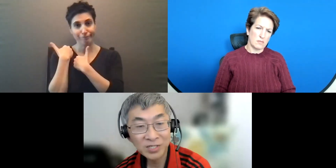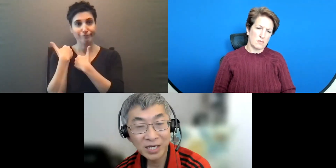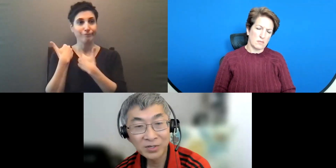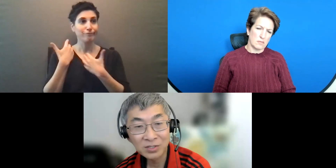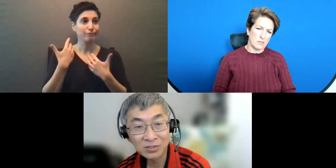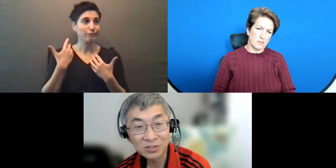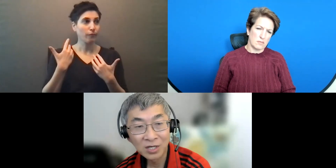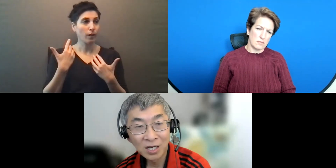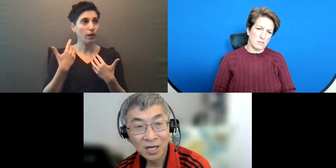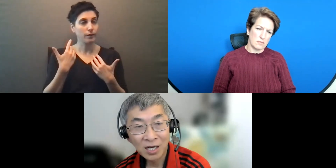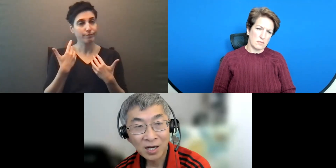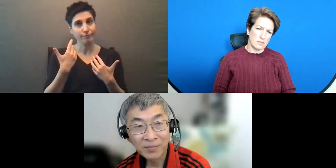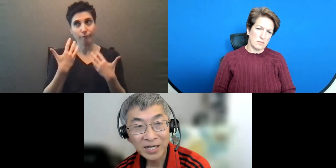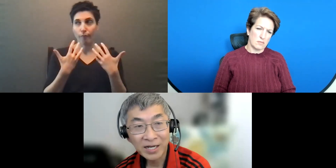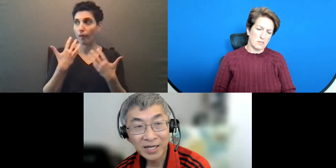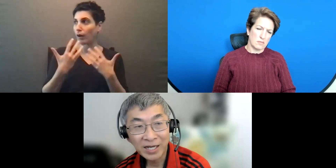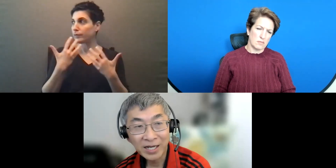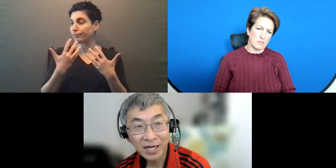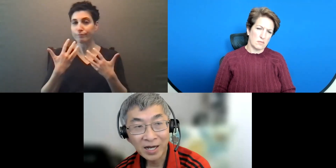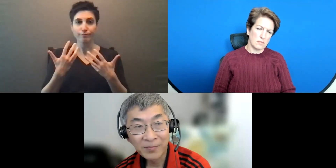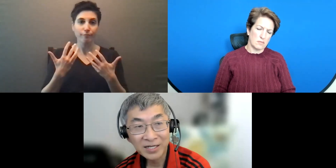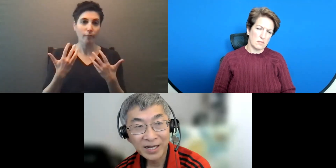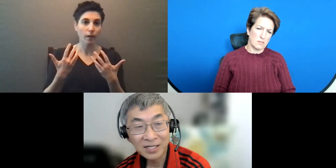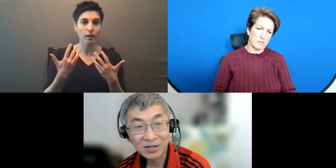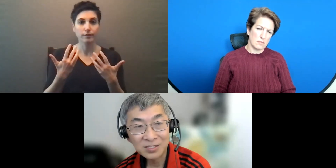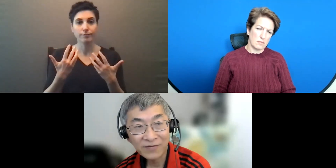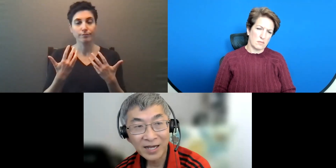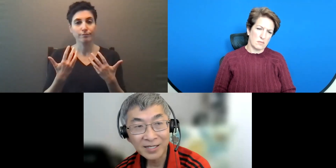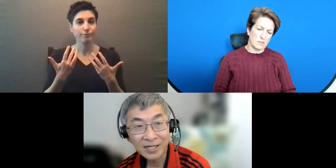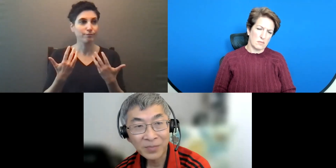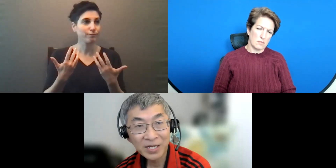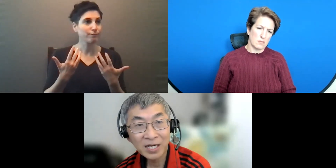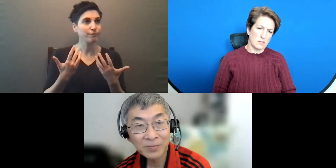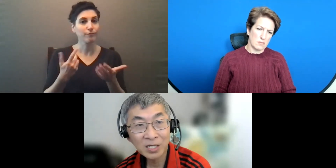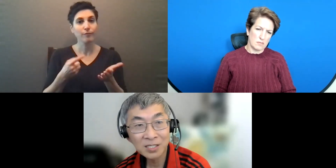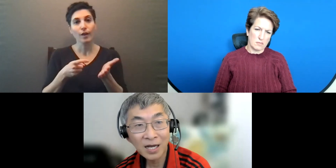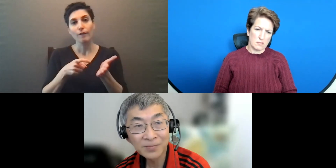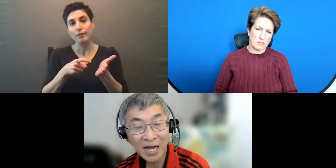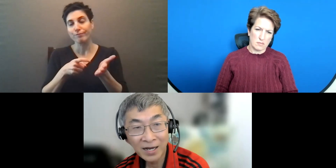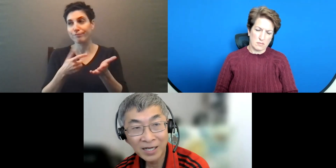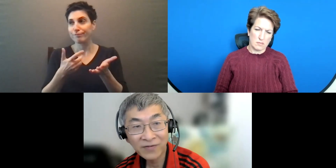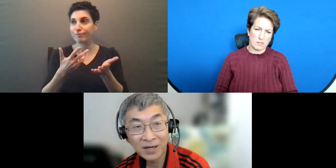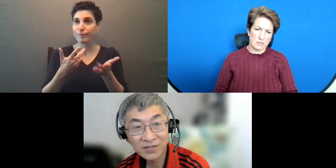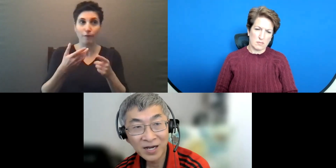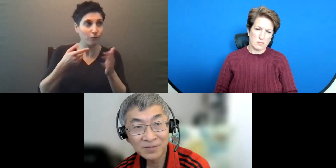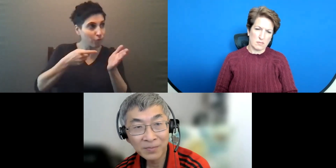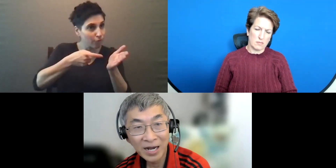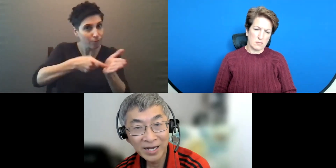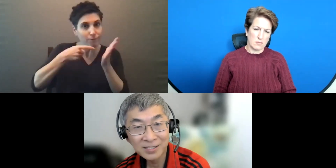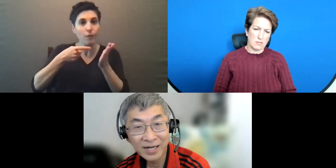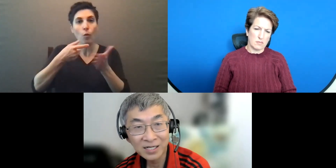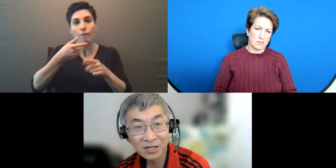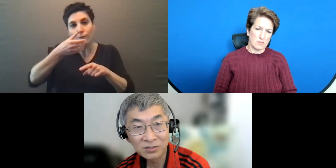to be able to make any mandate or stuff like that. Public, because as far as